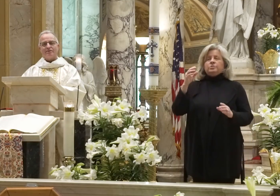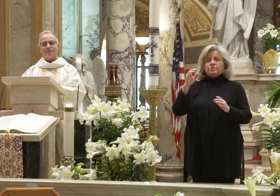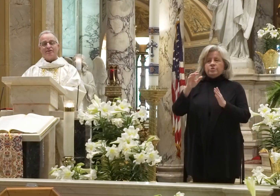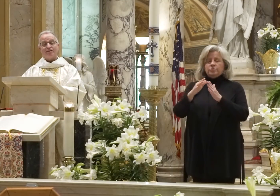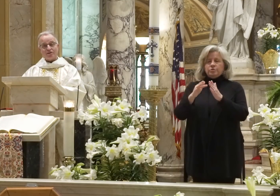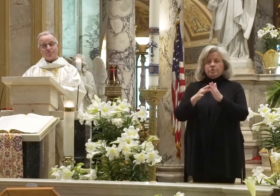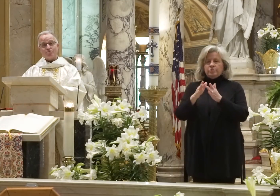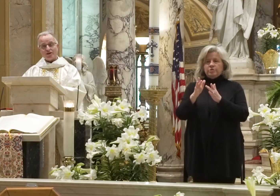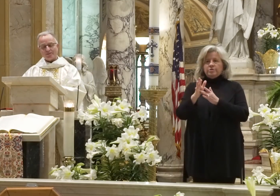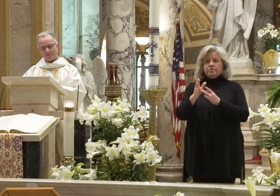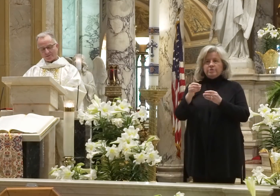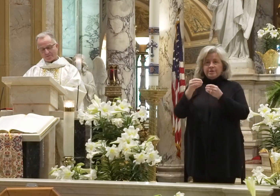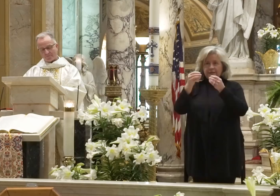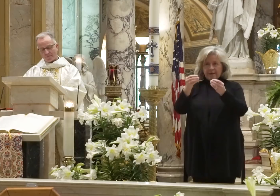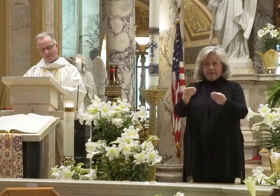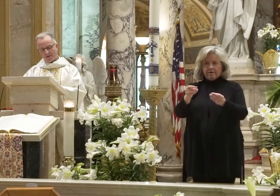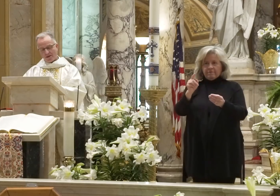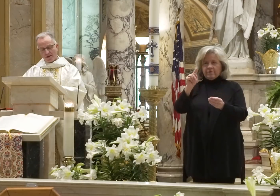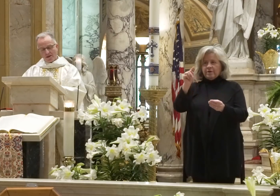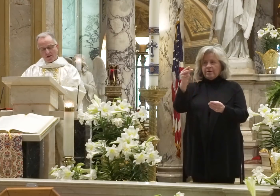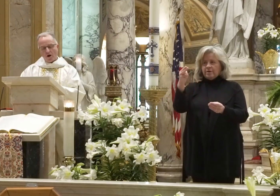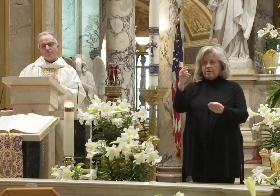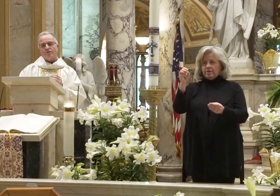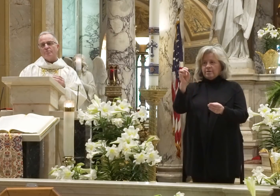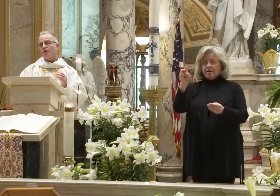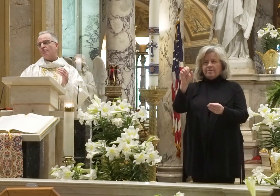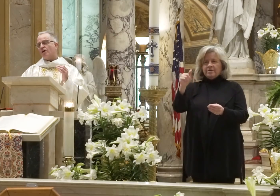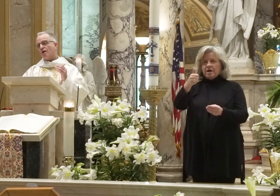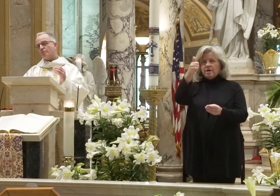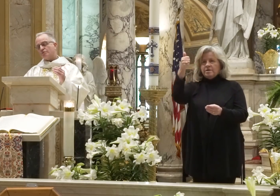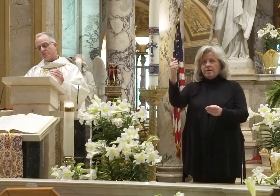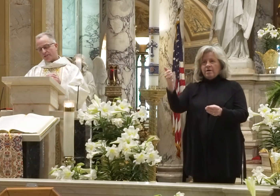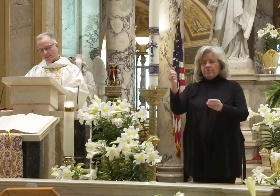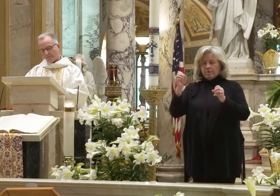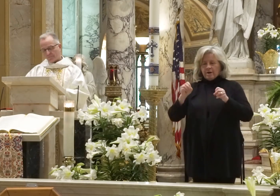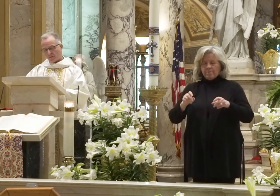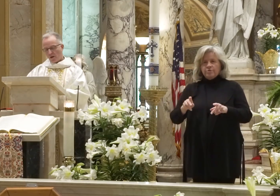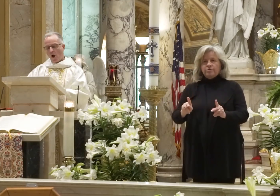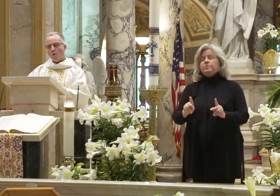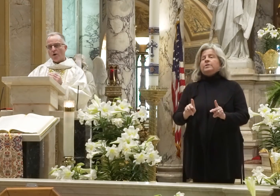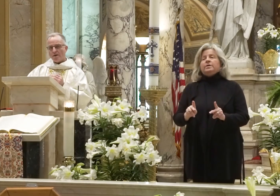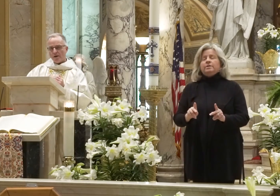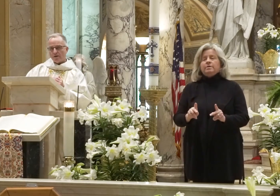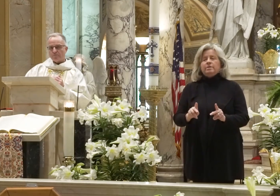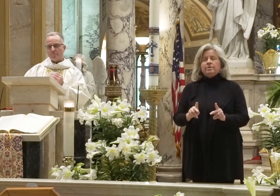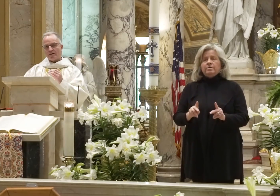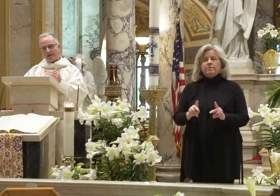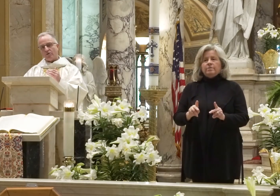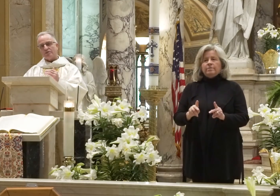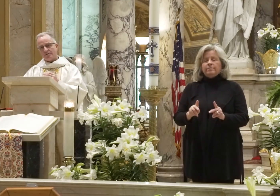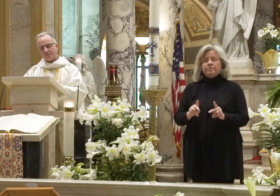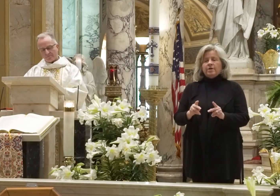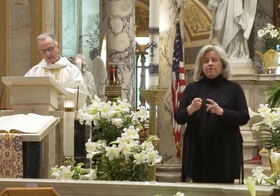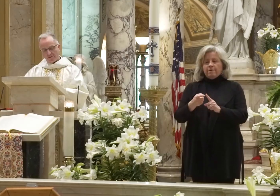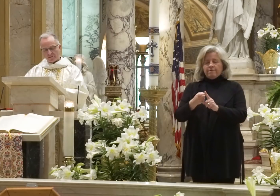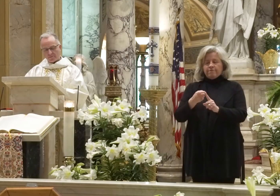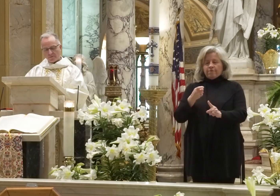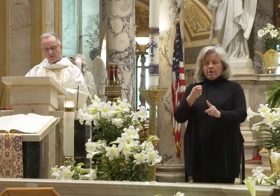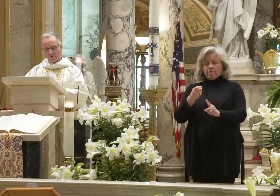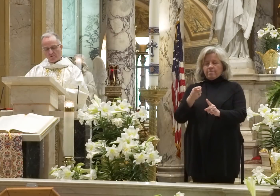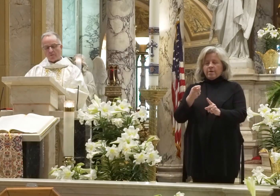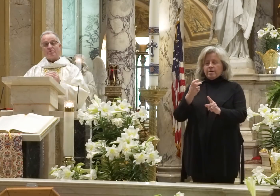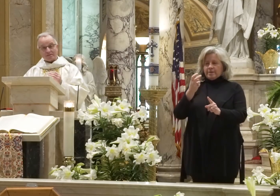him another chance. He offered him another opportunity, a way back from doubt to